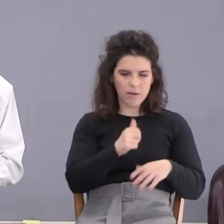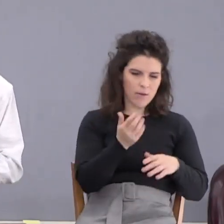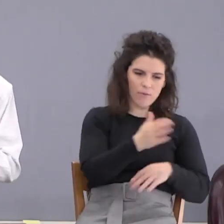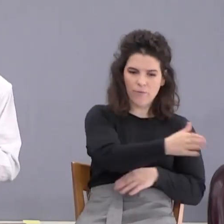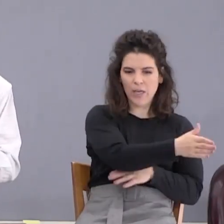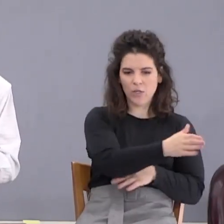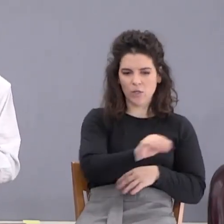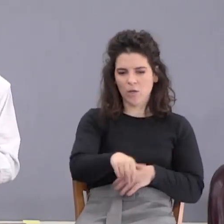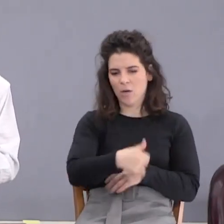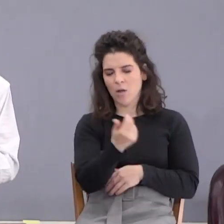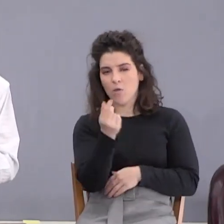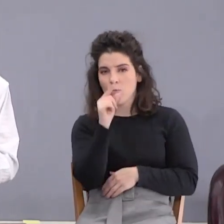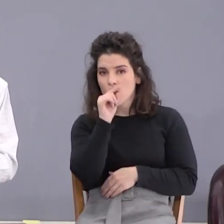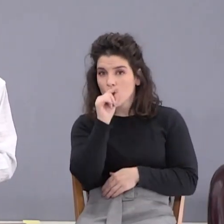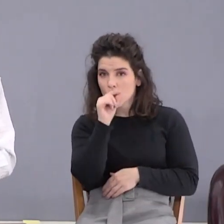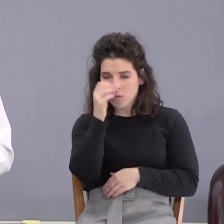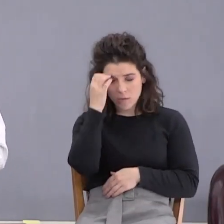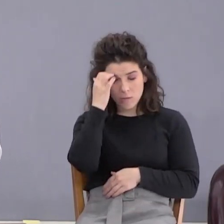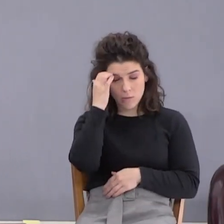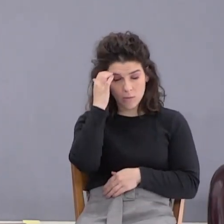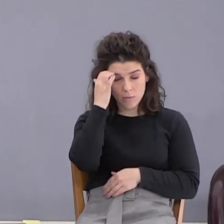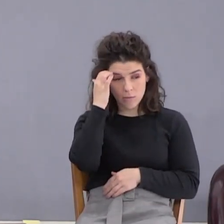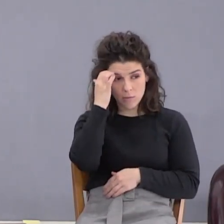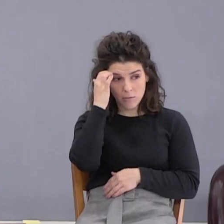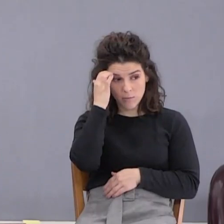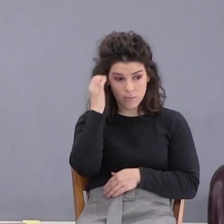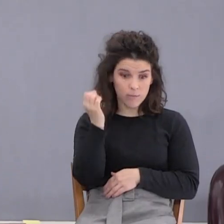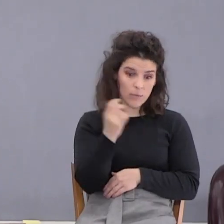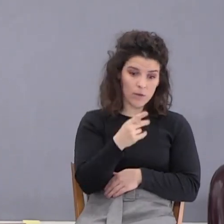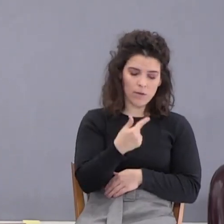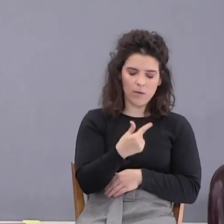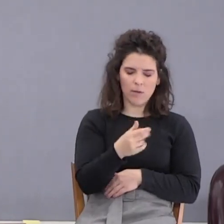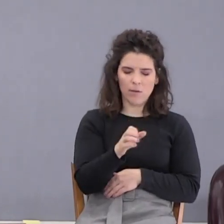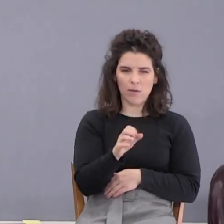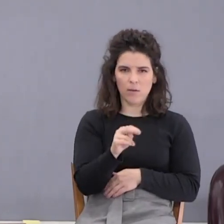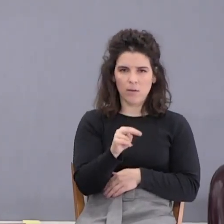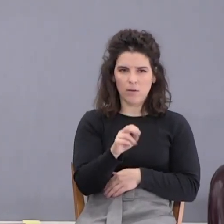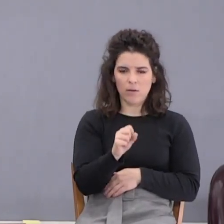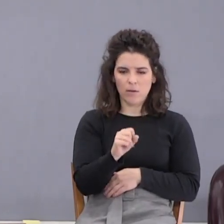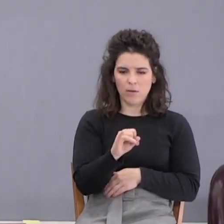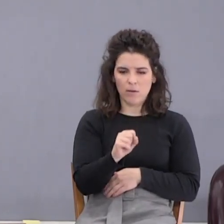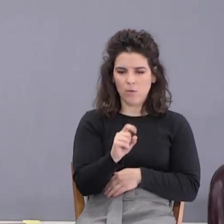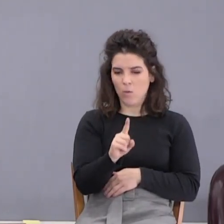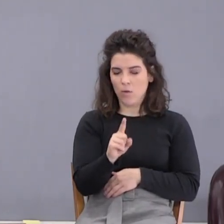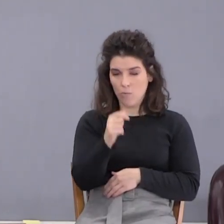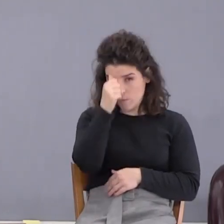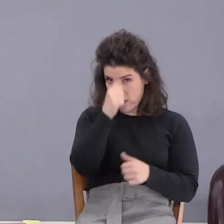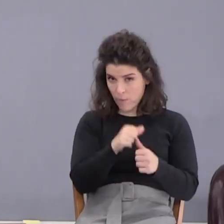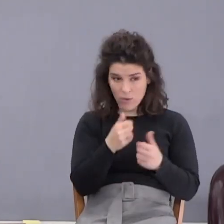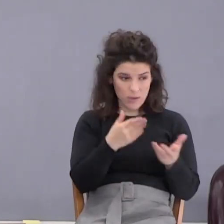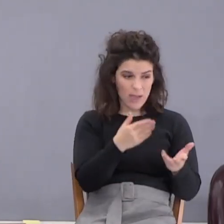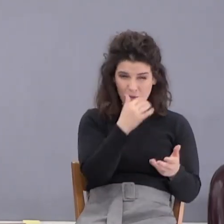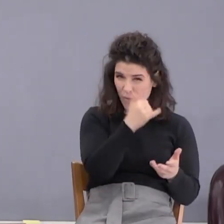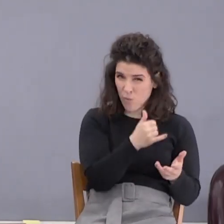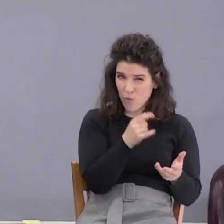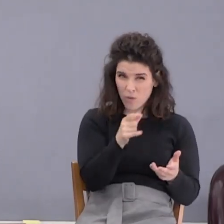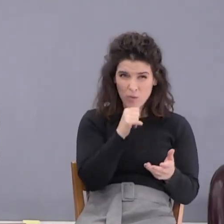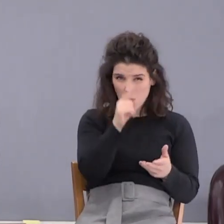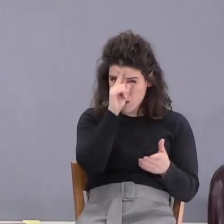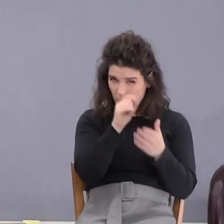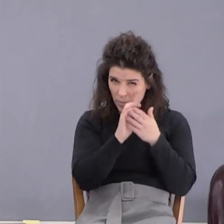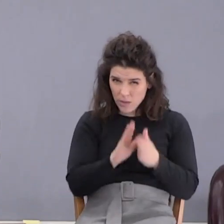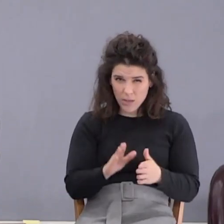of birds. Wow, he goes right back to Genesis chapter 1 again. Remember, thou fool, you